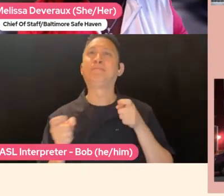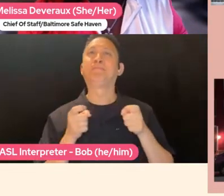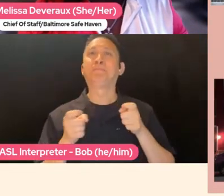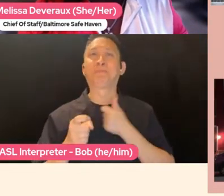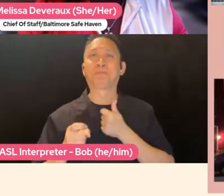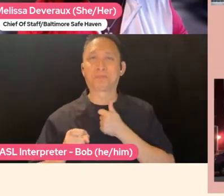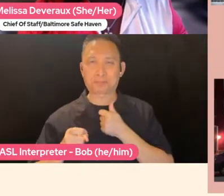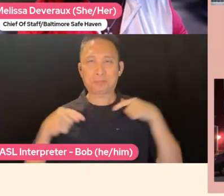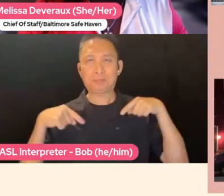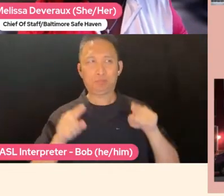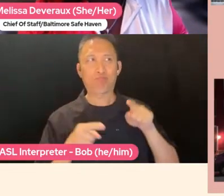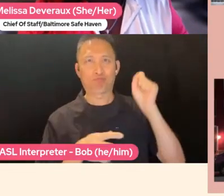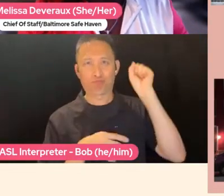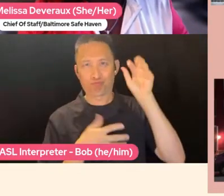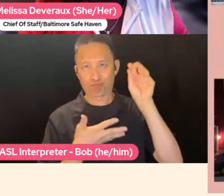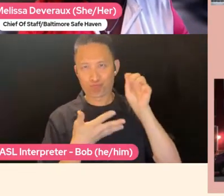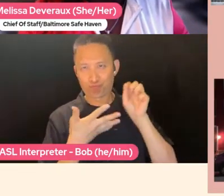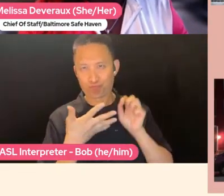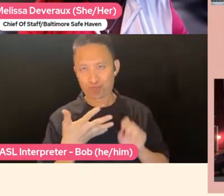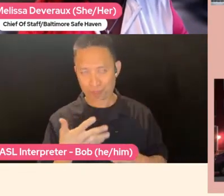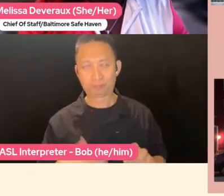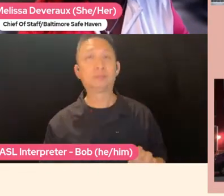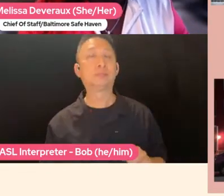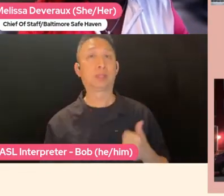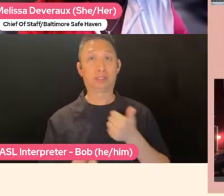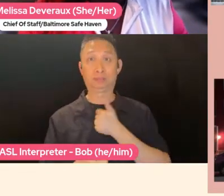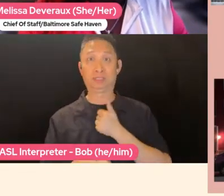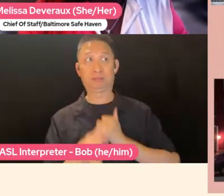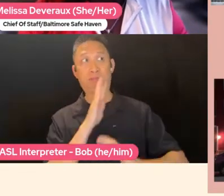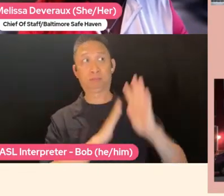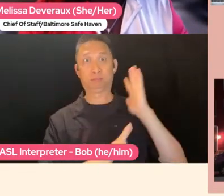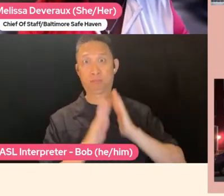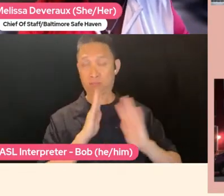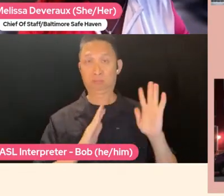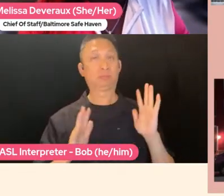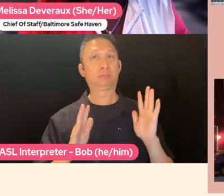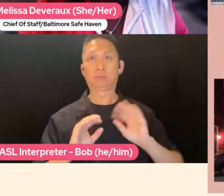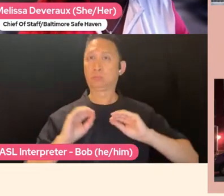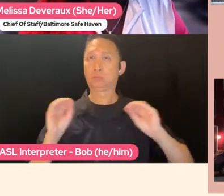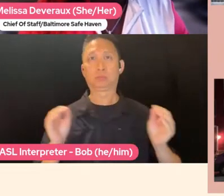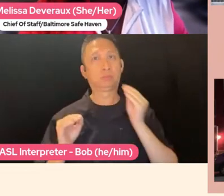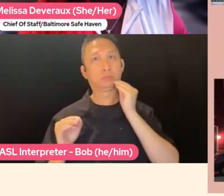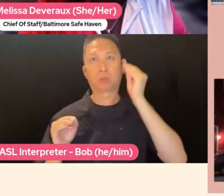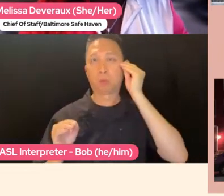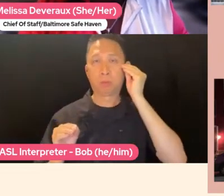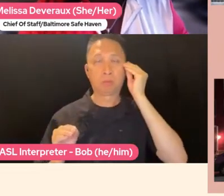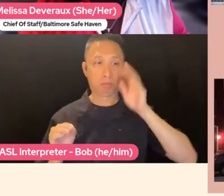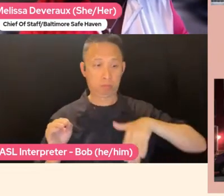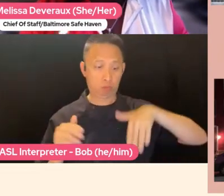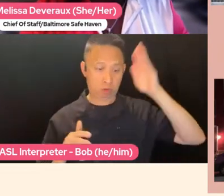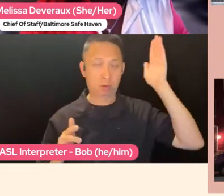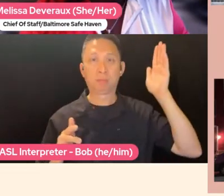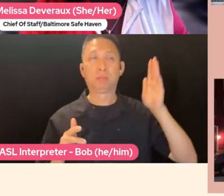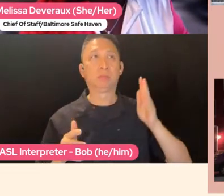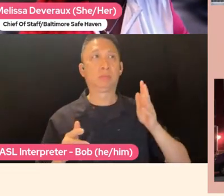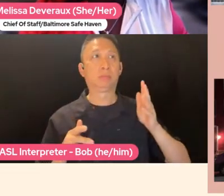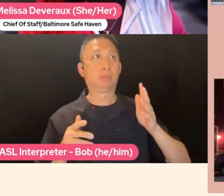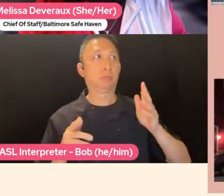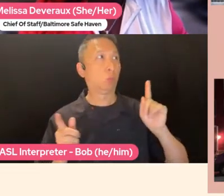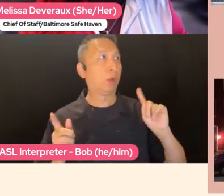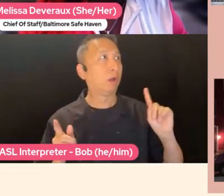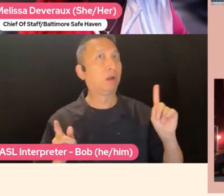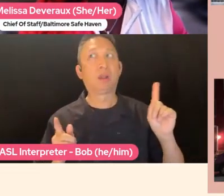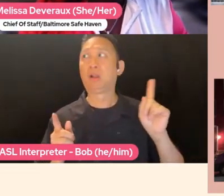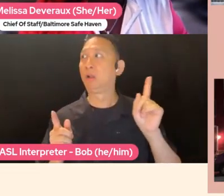I was saying, me growing up in survival mode, we didn't have this. There was nothing specifically